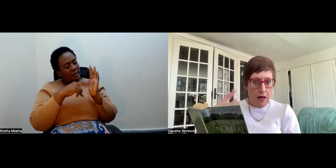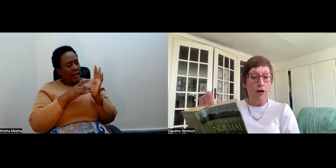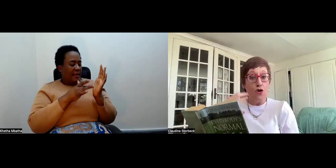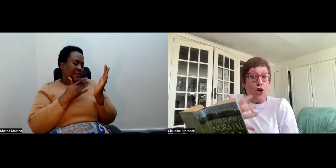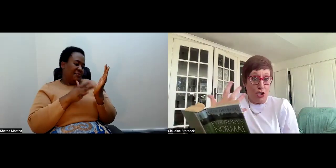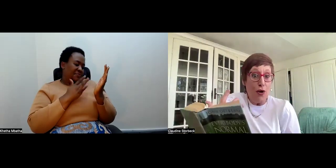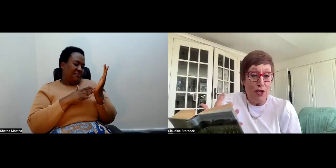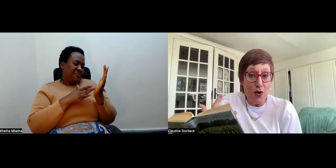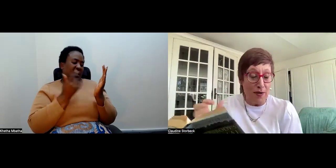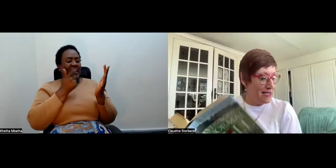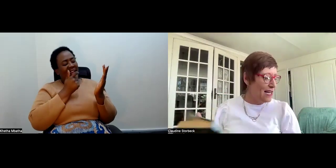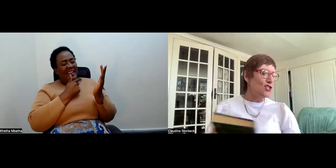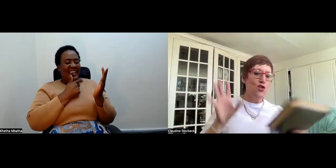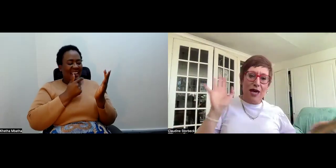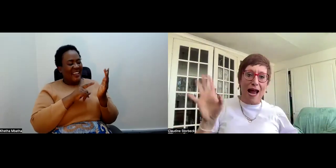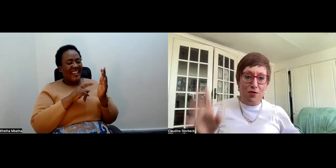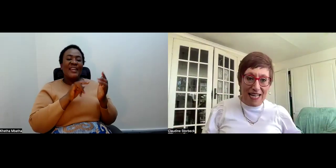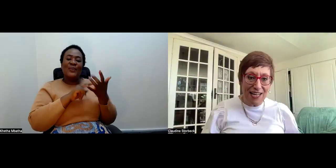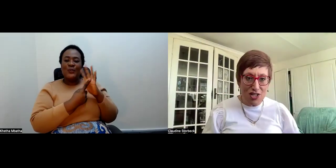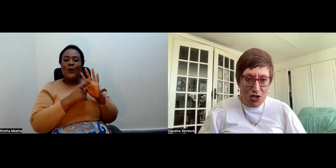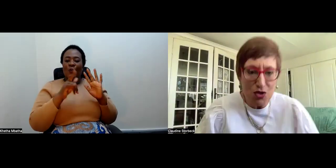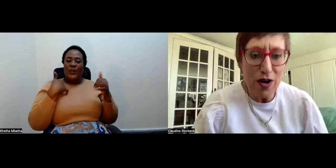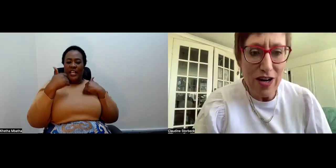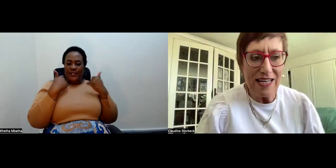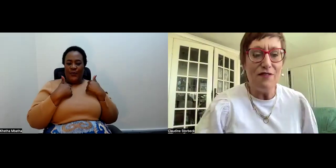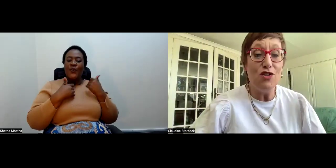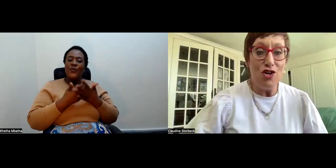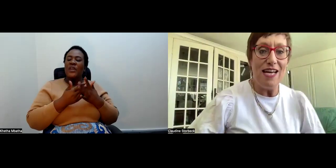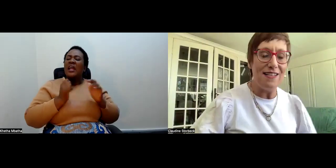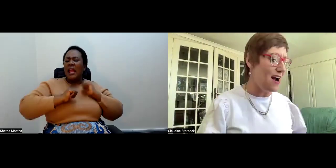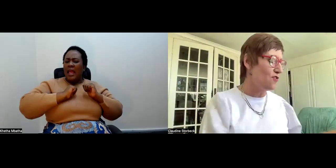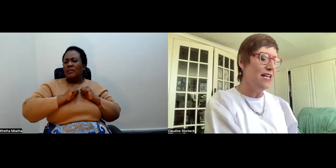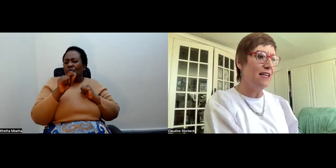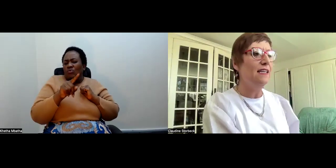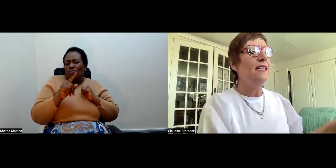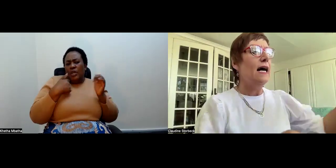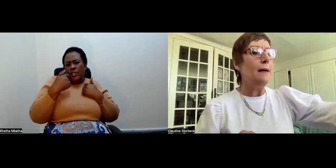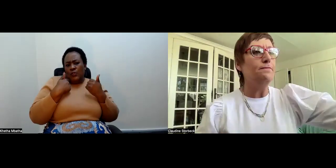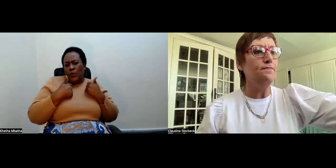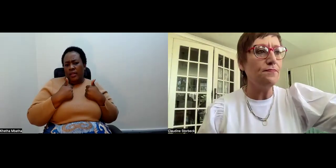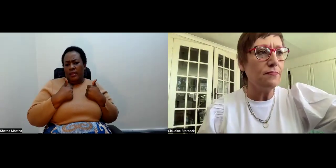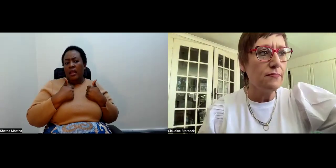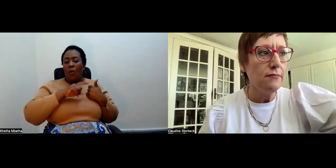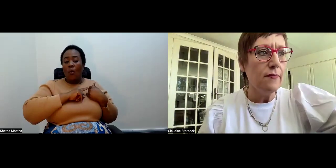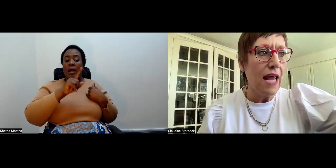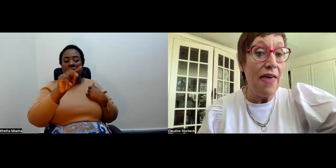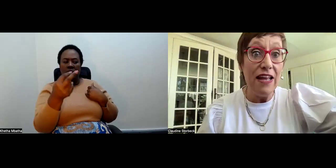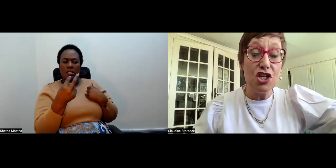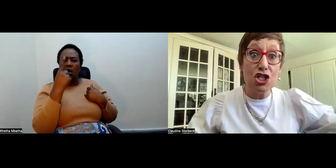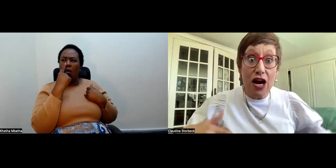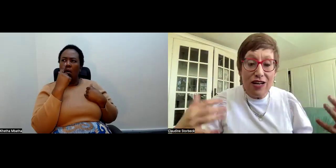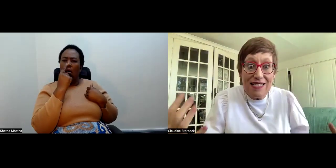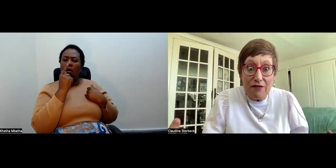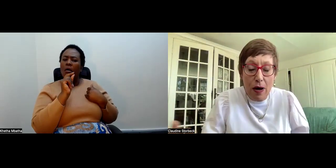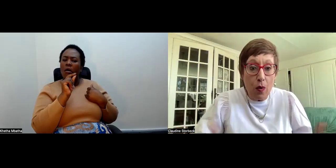you've got to show enjoyment. So you can pretend to enjoy reading if you don't yet like reading. And then